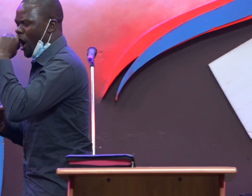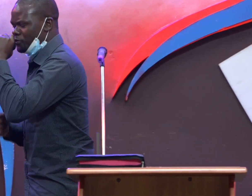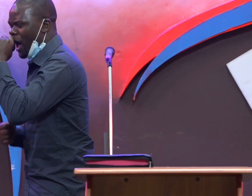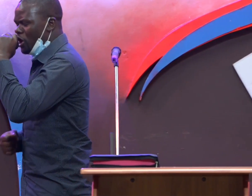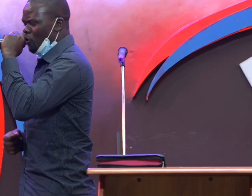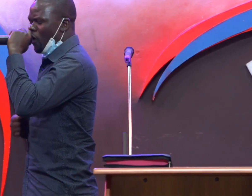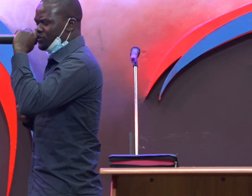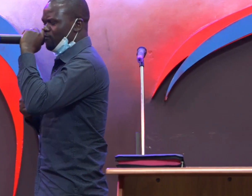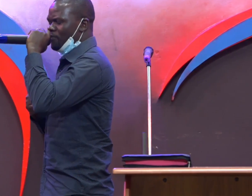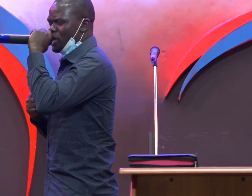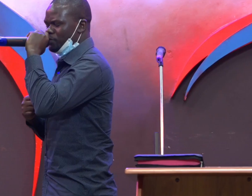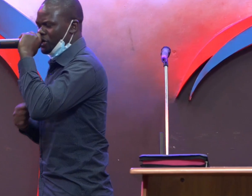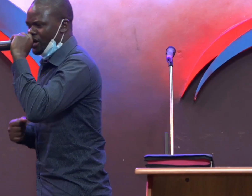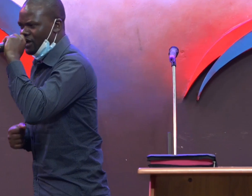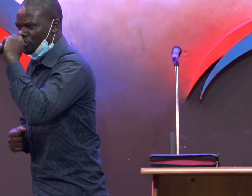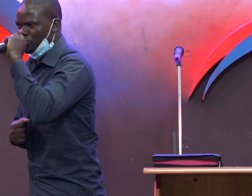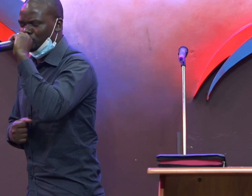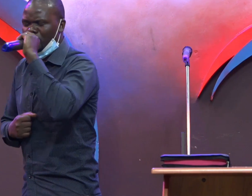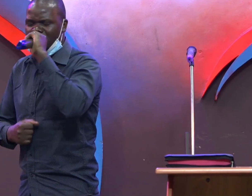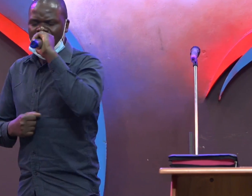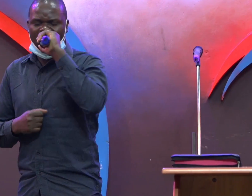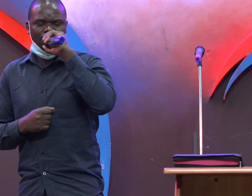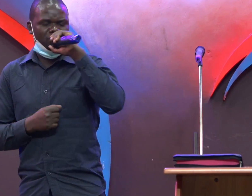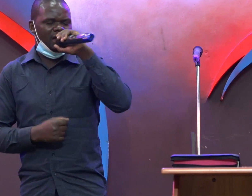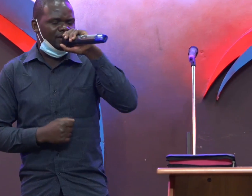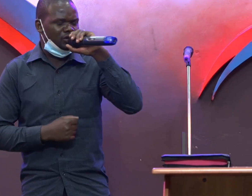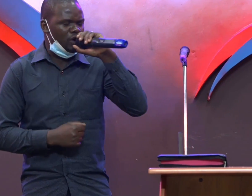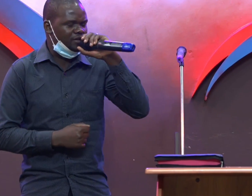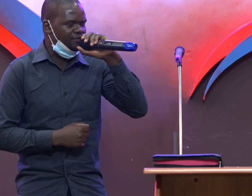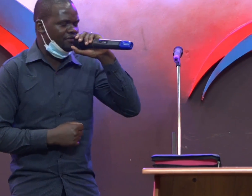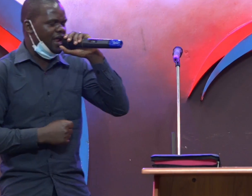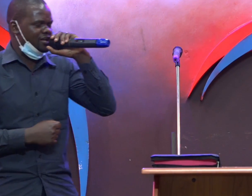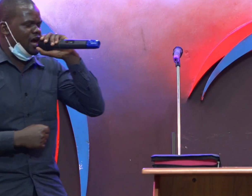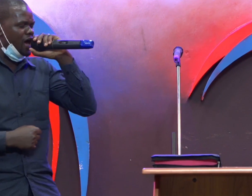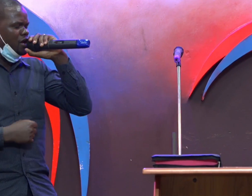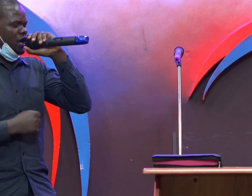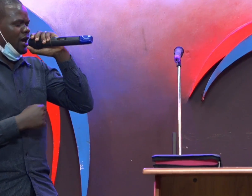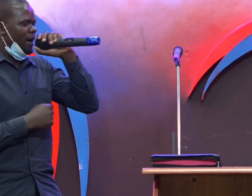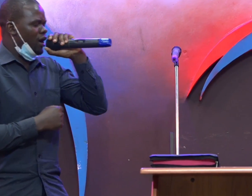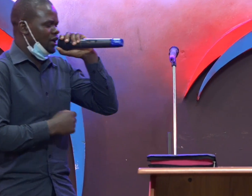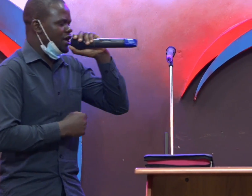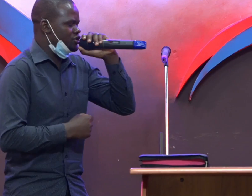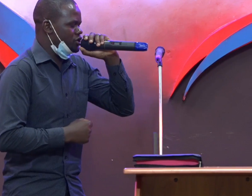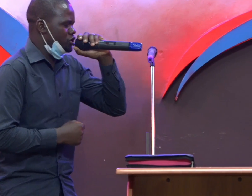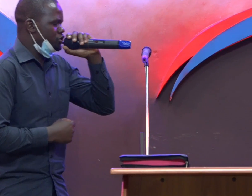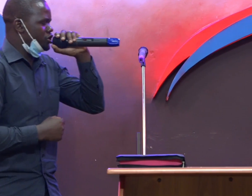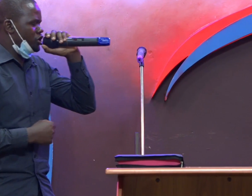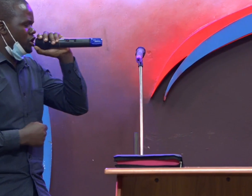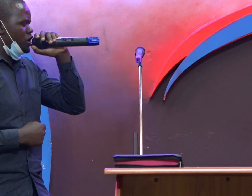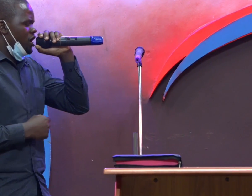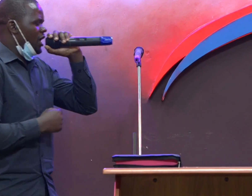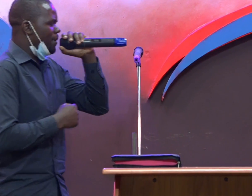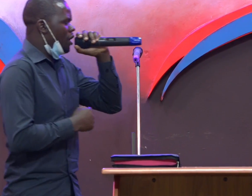seeking for worshipers who worship from the spirit, heavenly King of glory. Help me, heavenly Queen of the heavenly. Everlanian, help our leaders in the